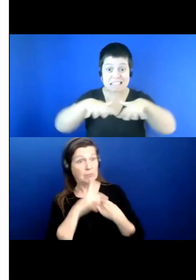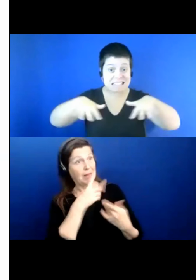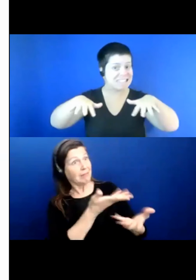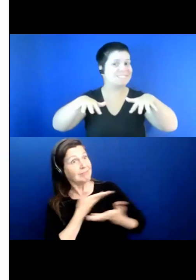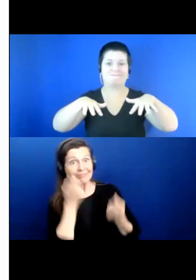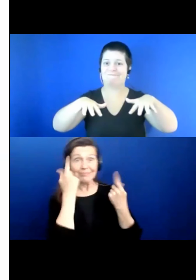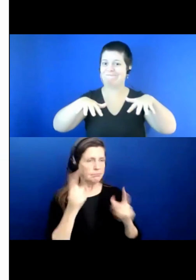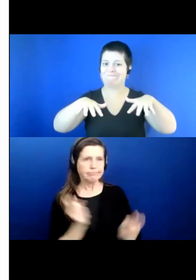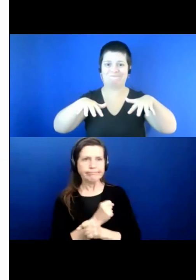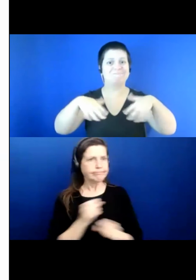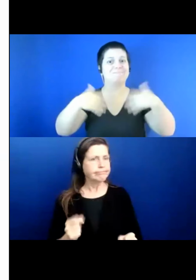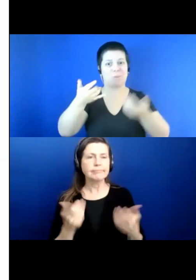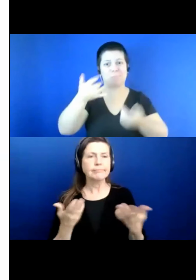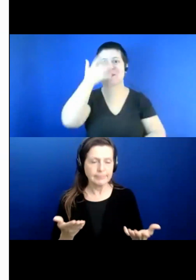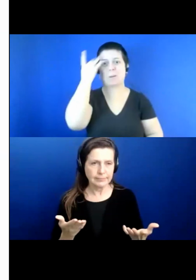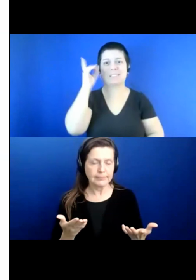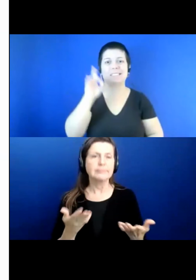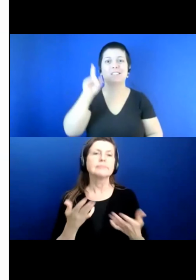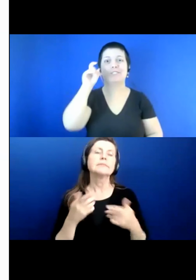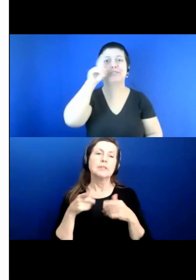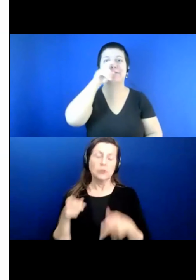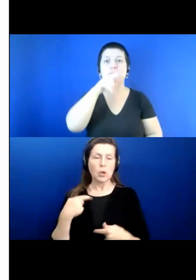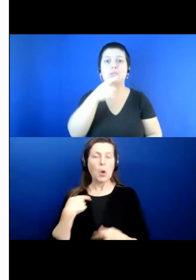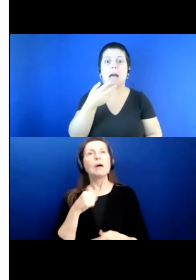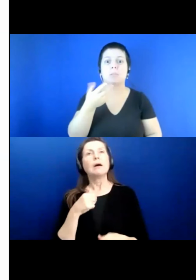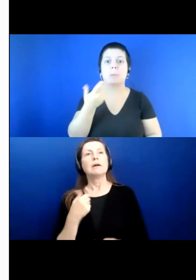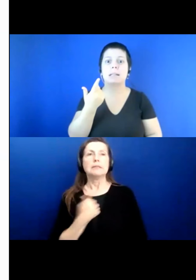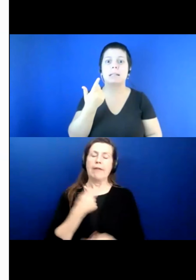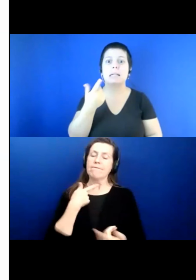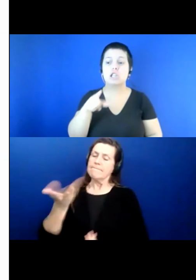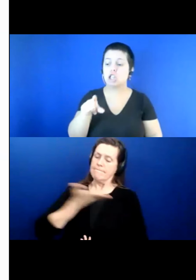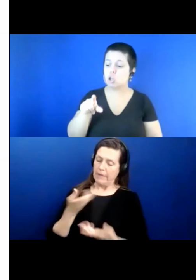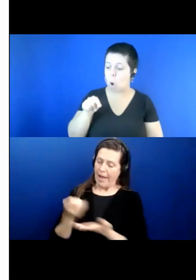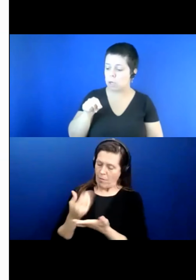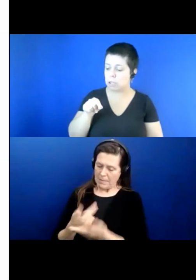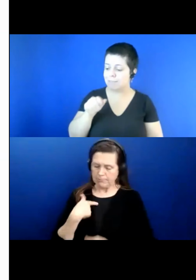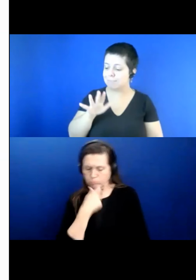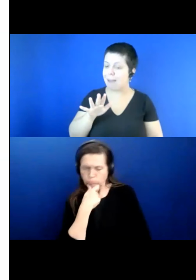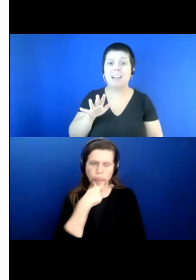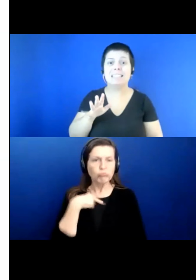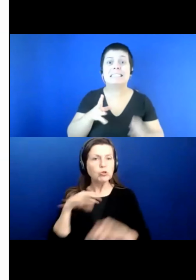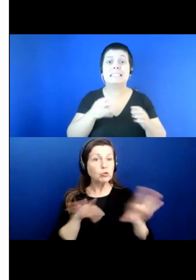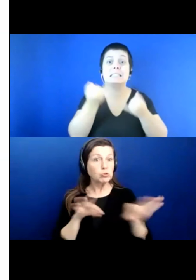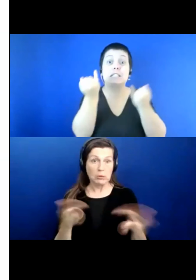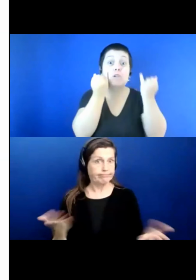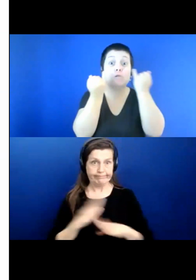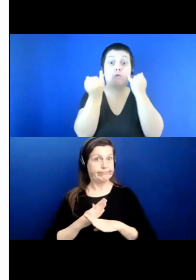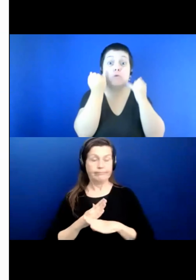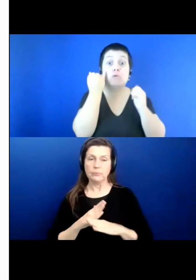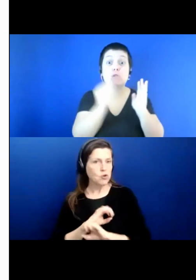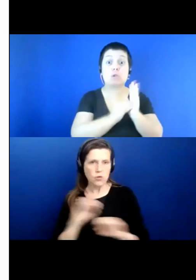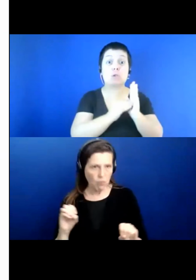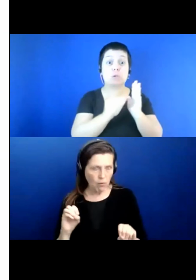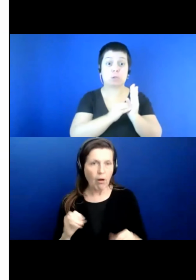are having difficulties in making informed decisions, for example. Empowering people with deafblindness